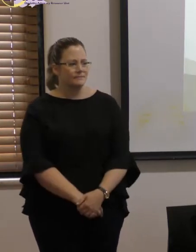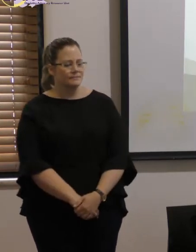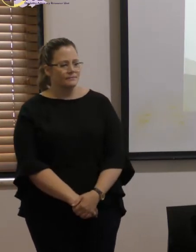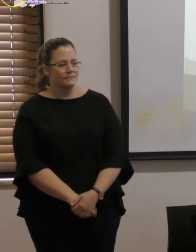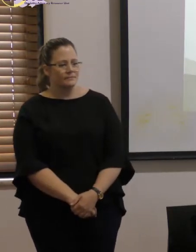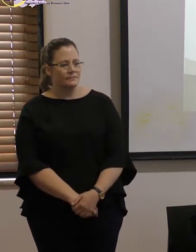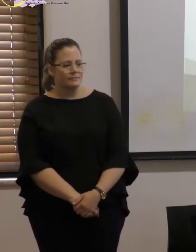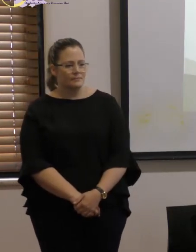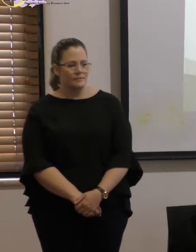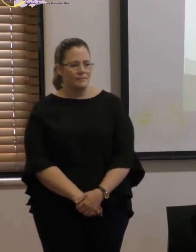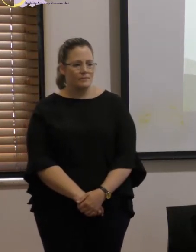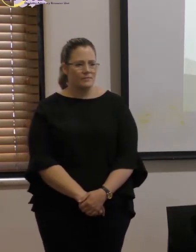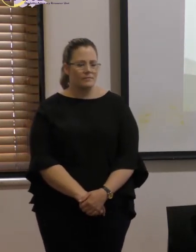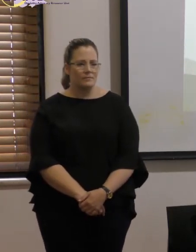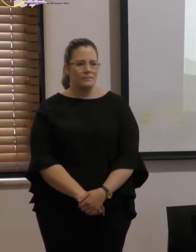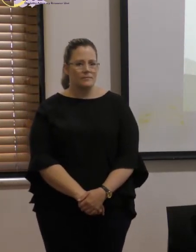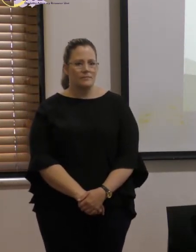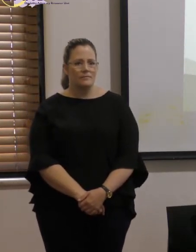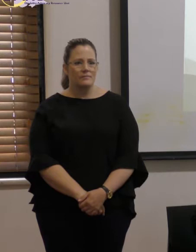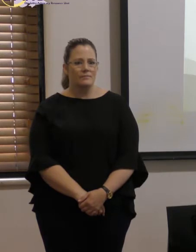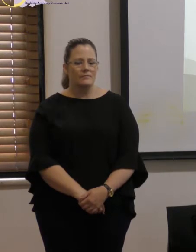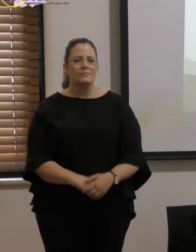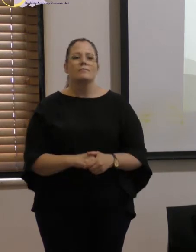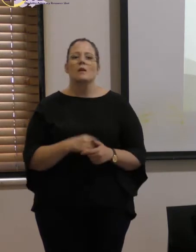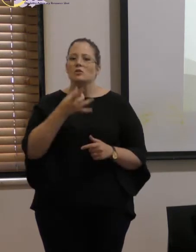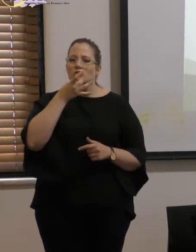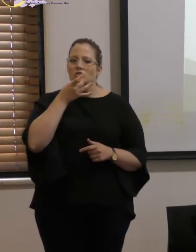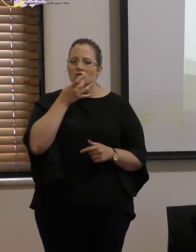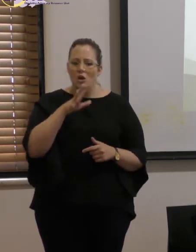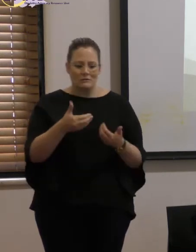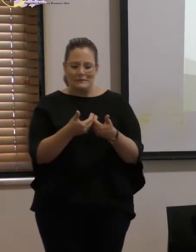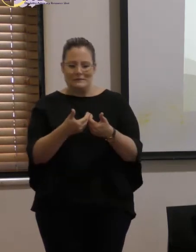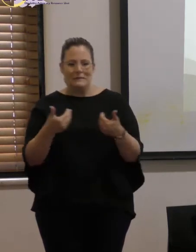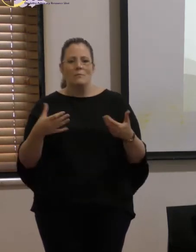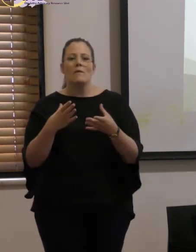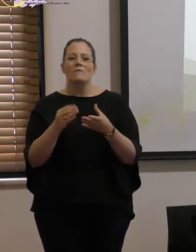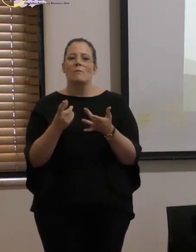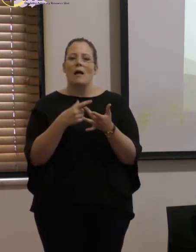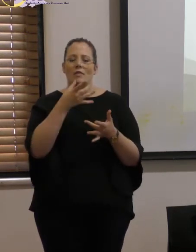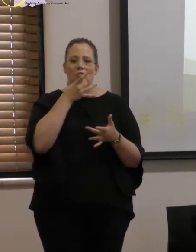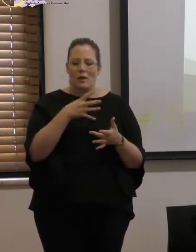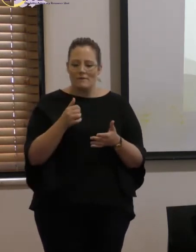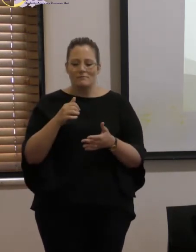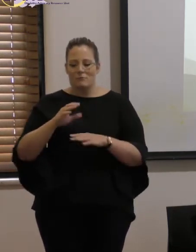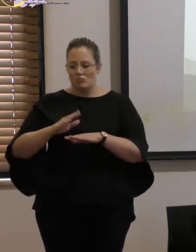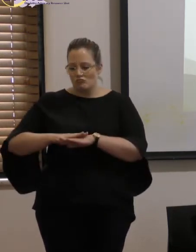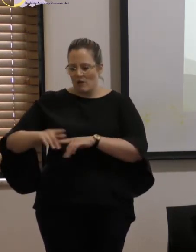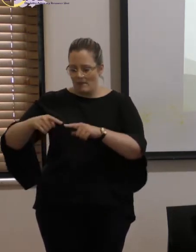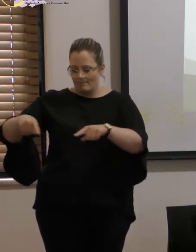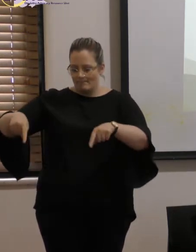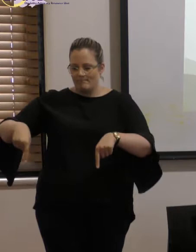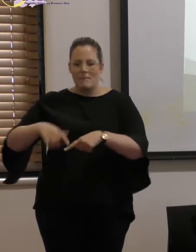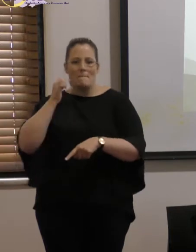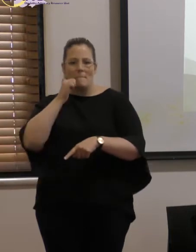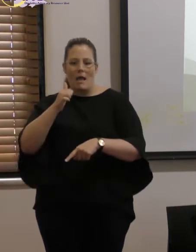Segregated into a spot on the carpet, which was a black square with her name written on it in chalk. Excluded from inter-school sport because of